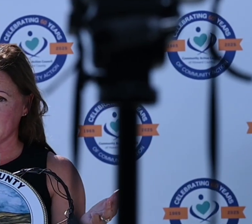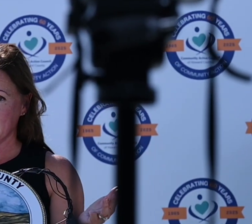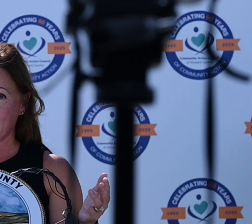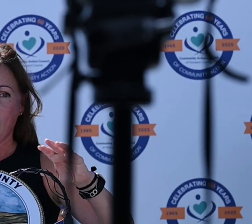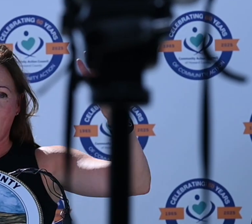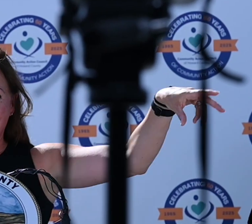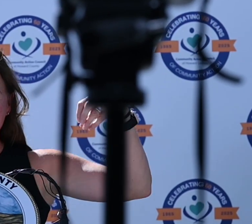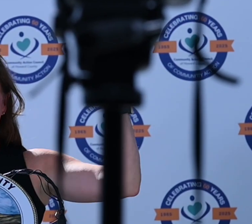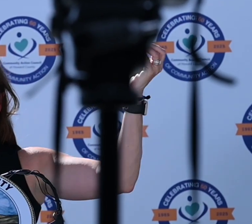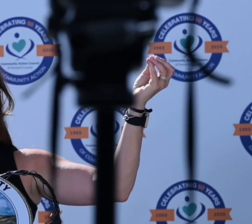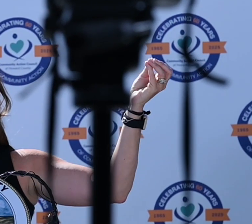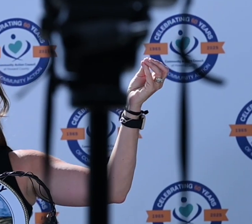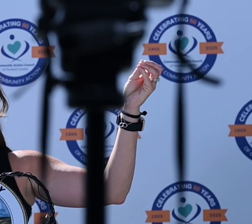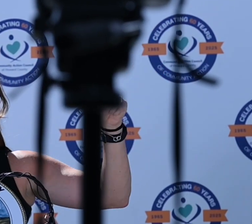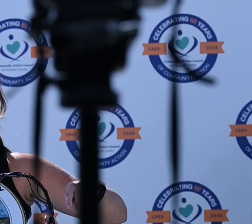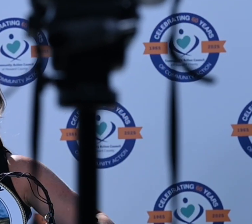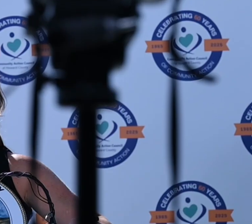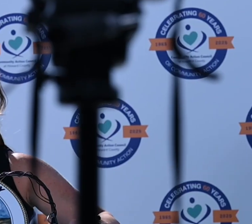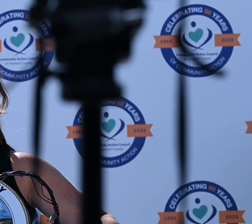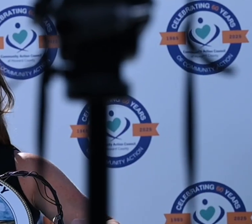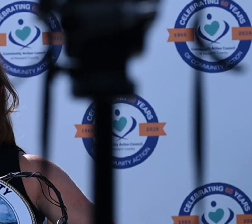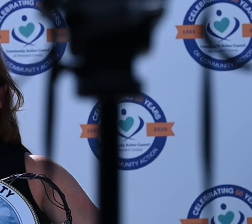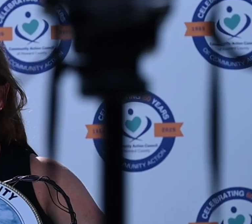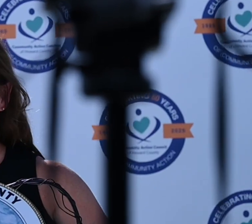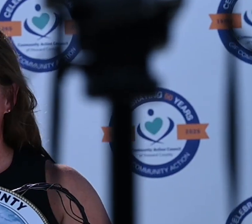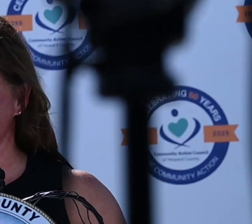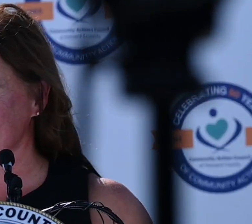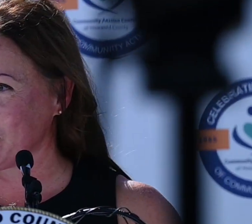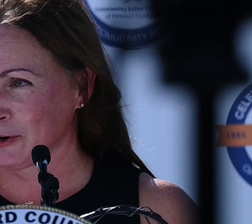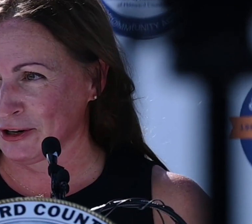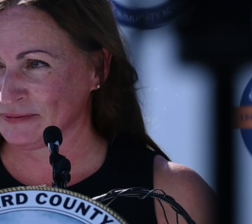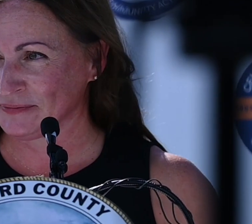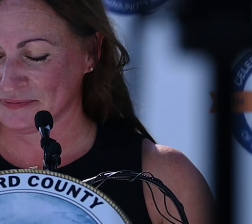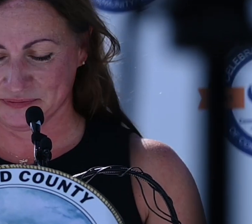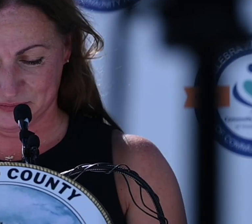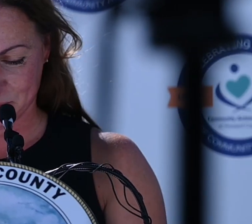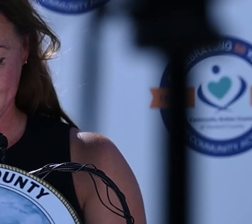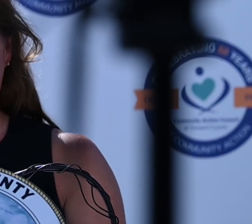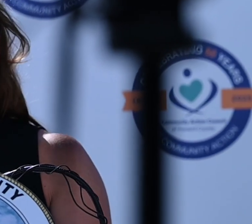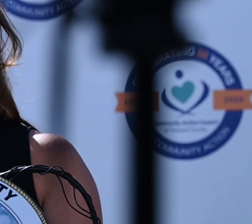health care. All of those things are going to be addressed right here on this corner.